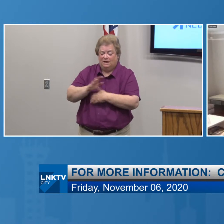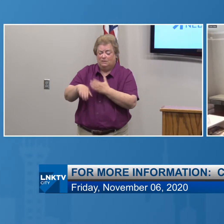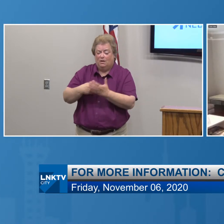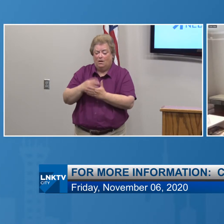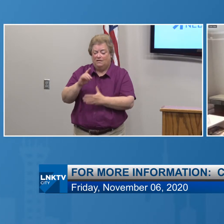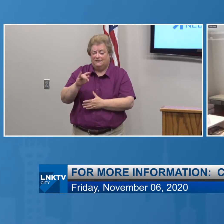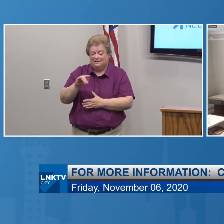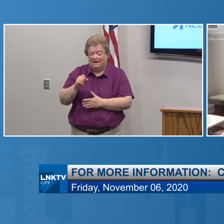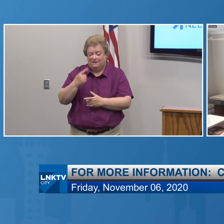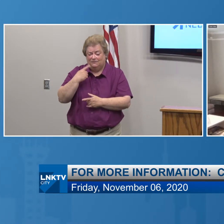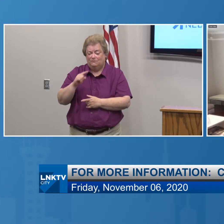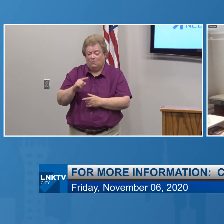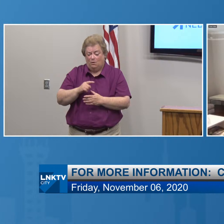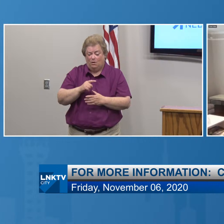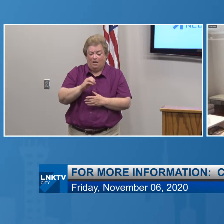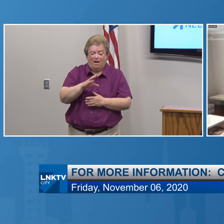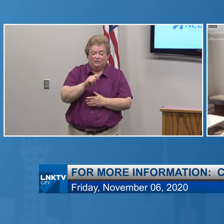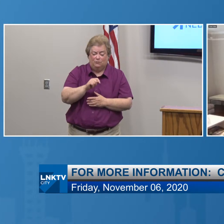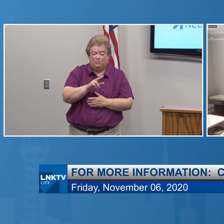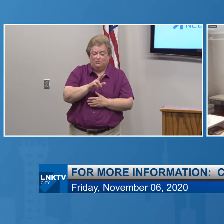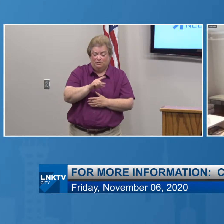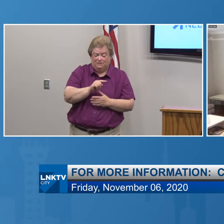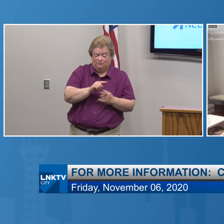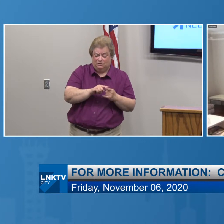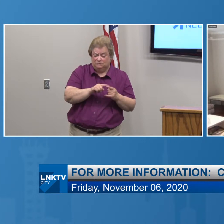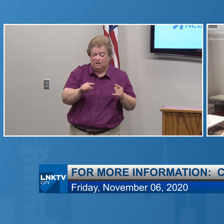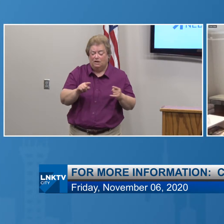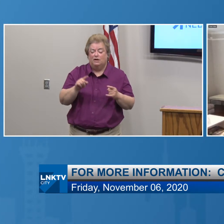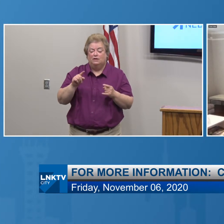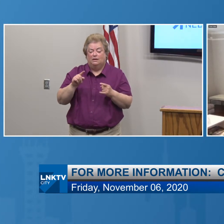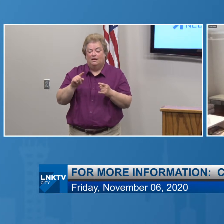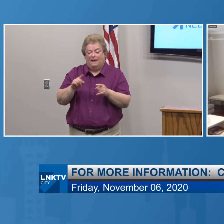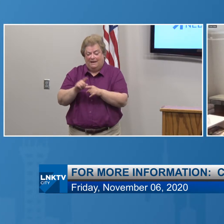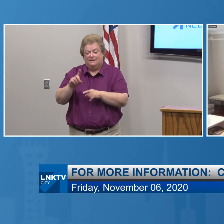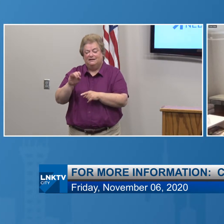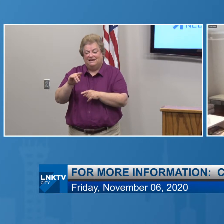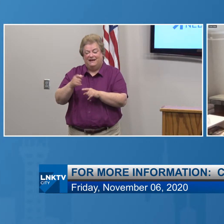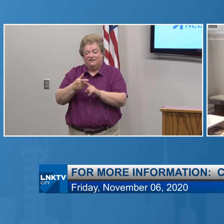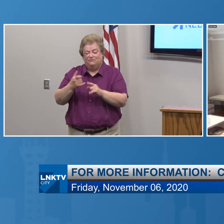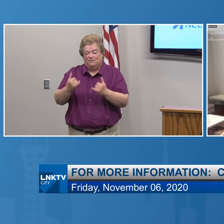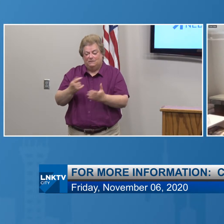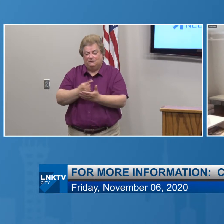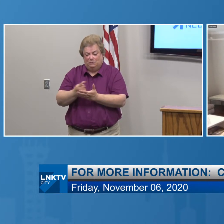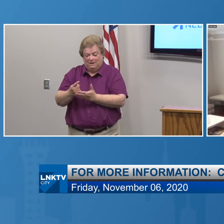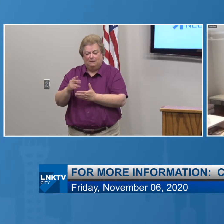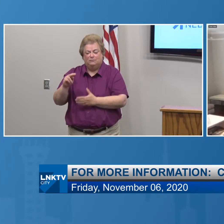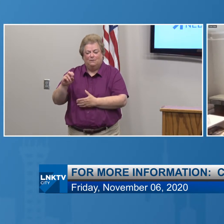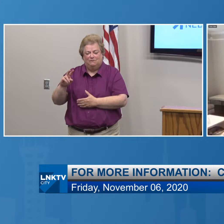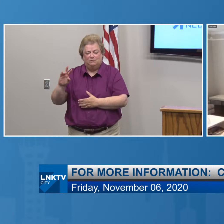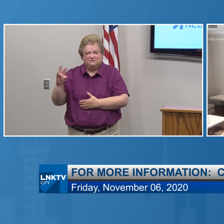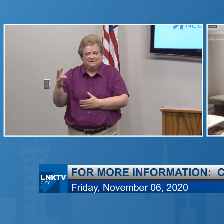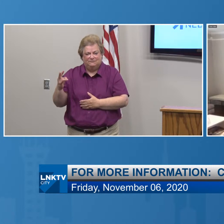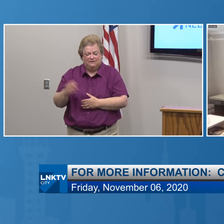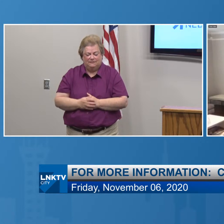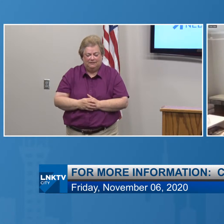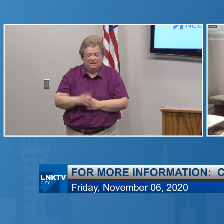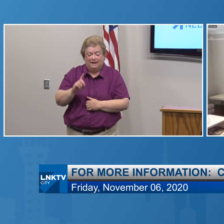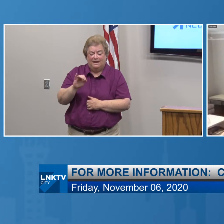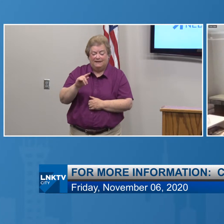ending October 31st, as well as the data collected so far this week, the week ending November 7th. Our